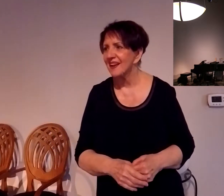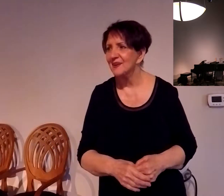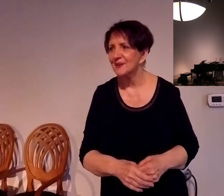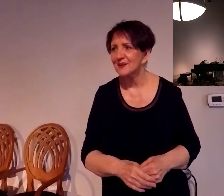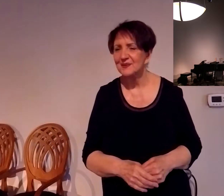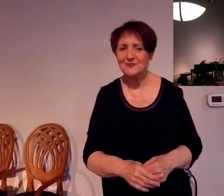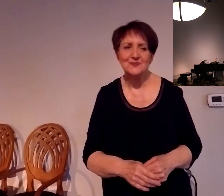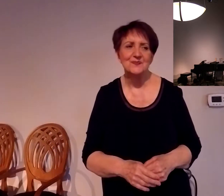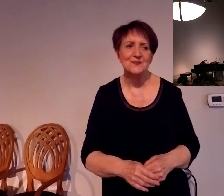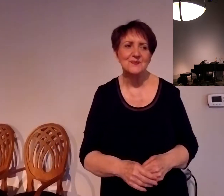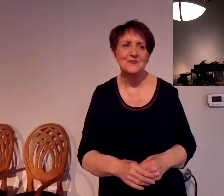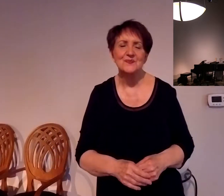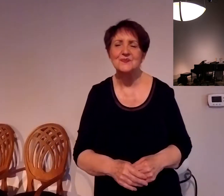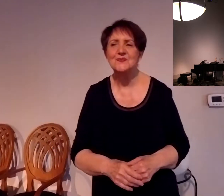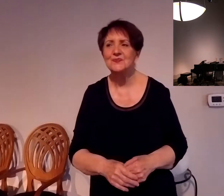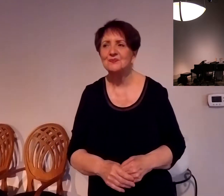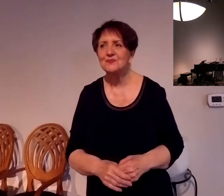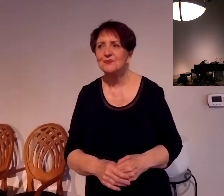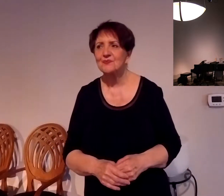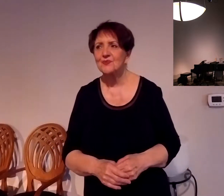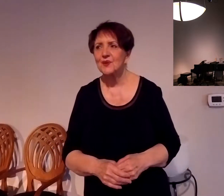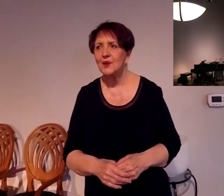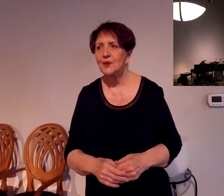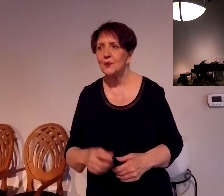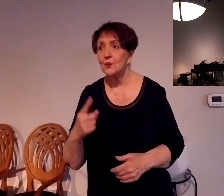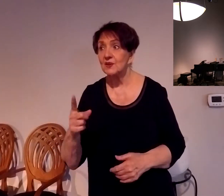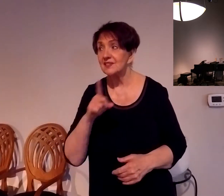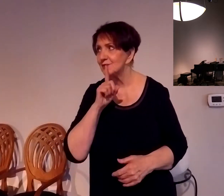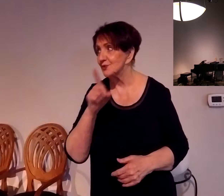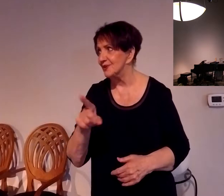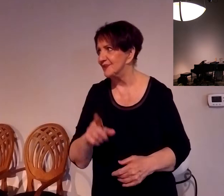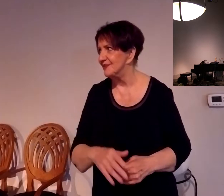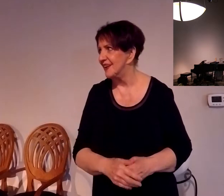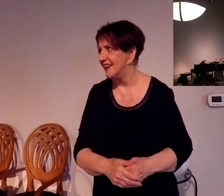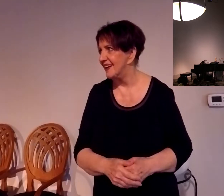Well, one of these gadgets is true.